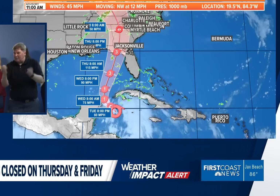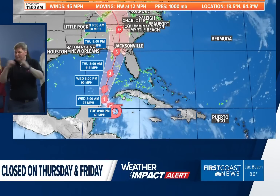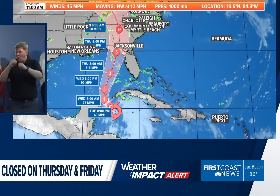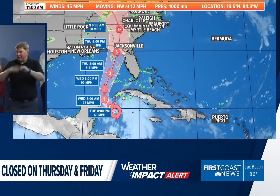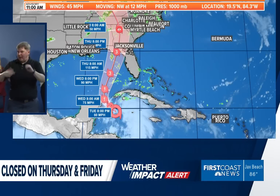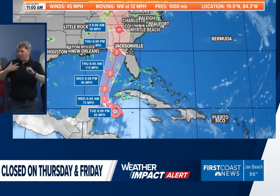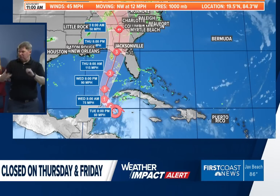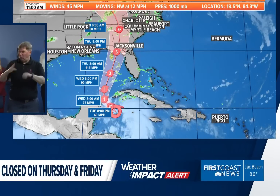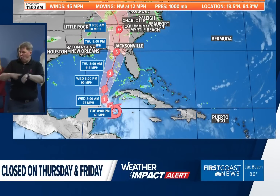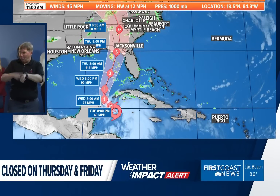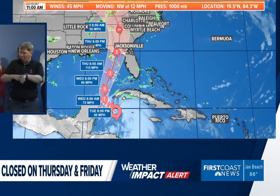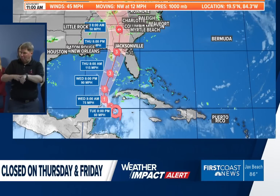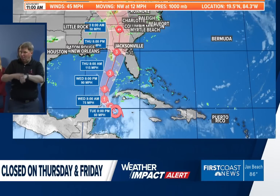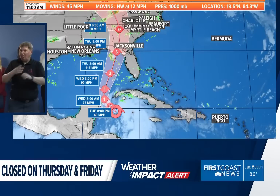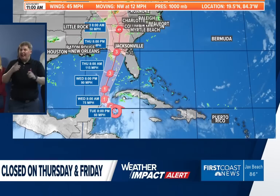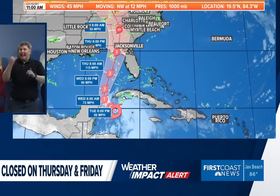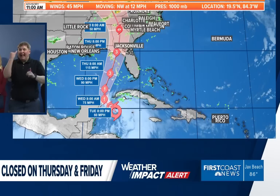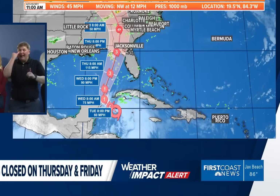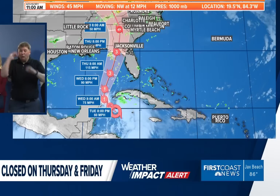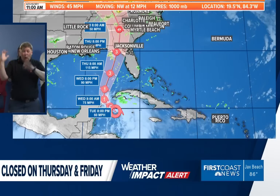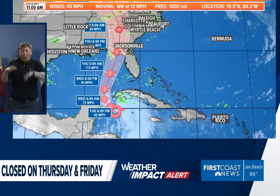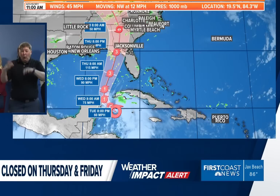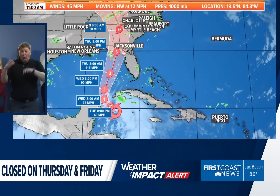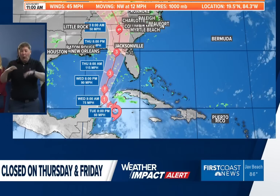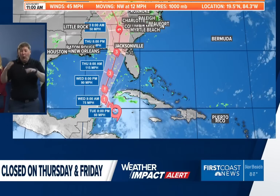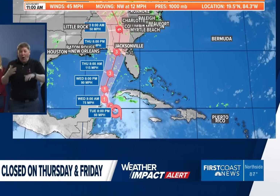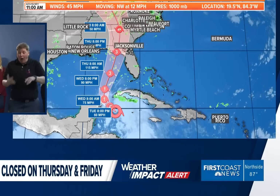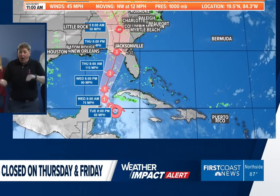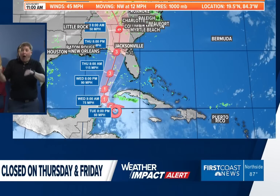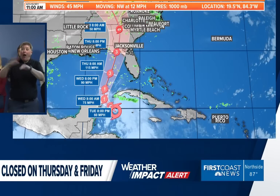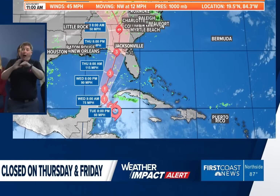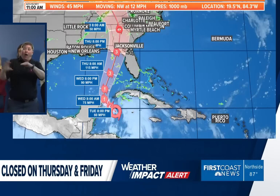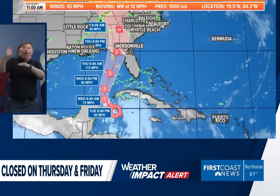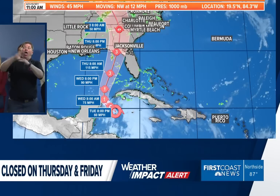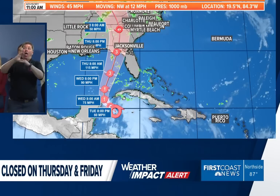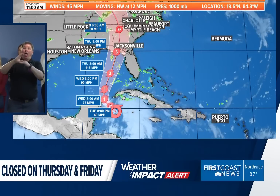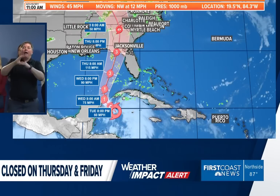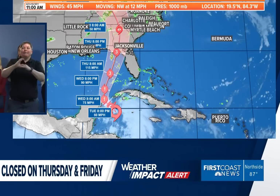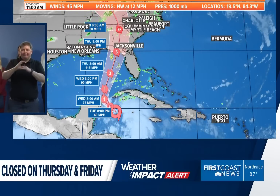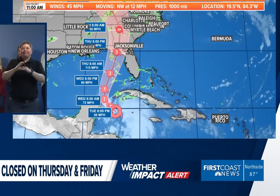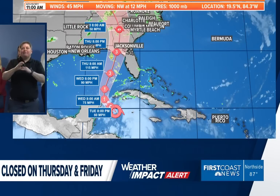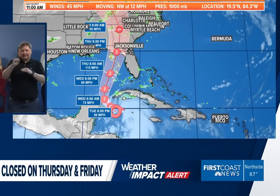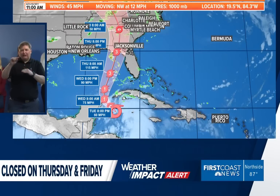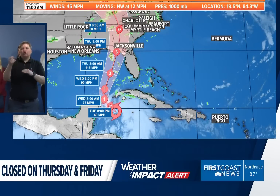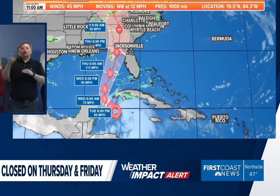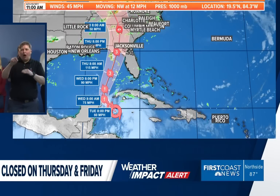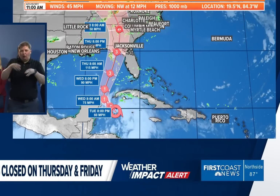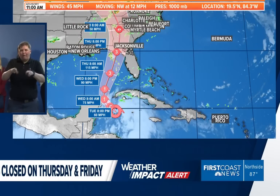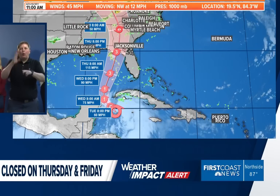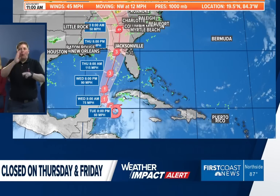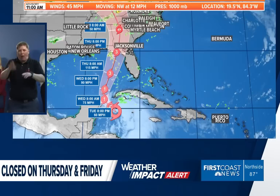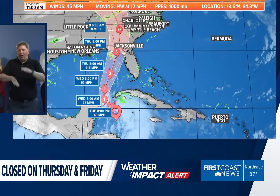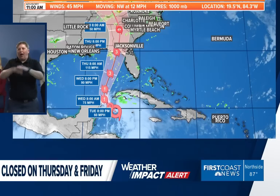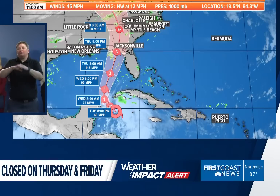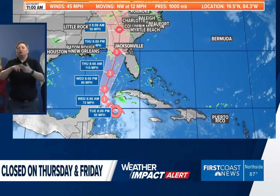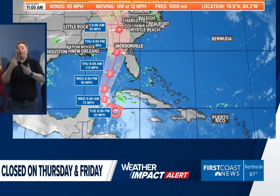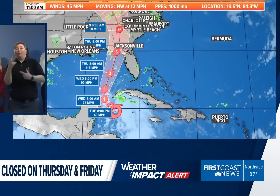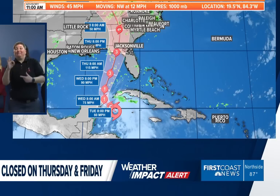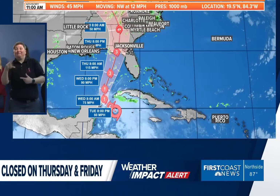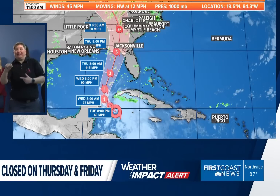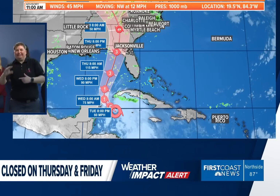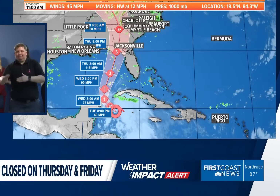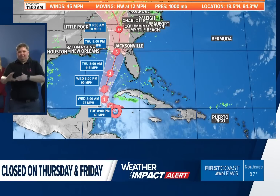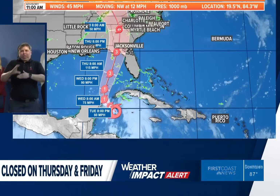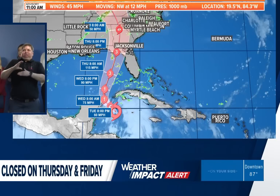1 to 2 feet on top of that, then within the St. Johns River Basin itself, we could see up near 3 feet of inundation. And